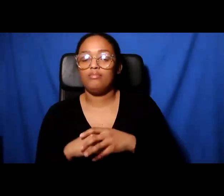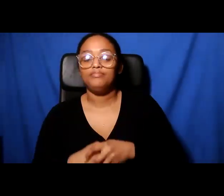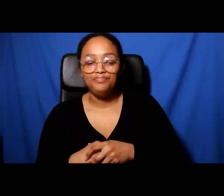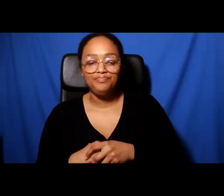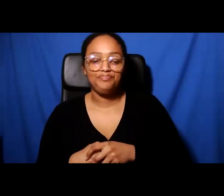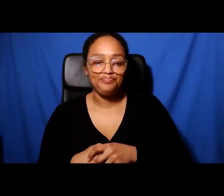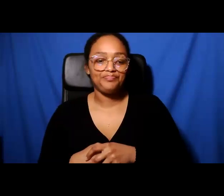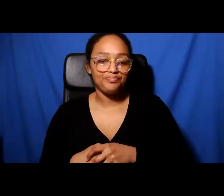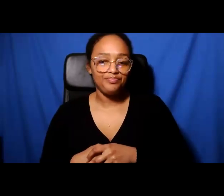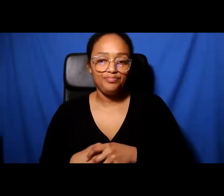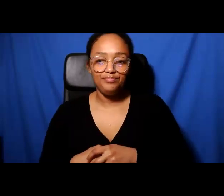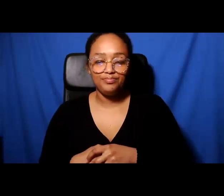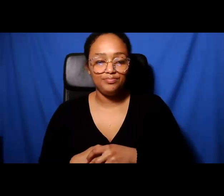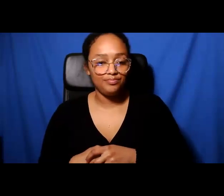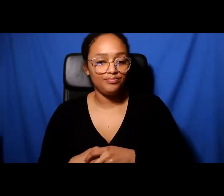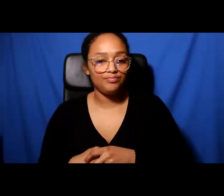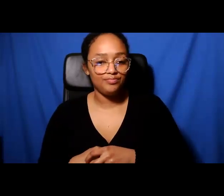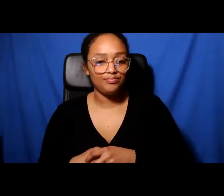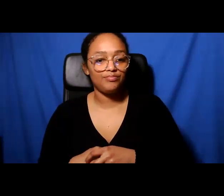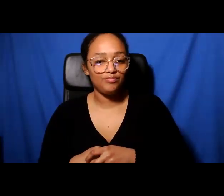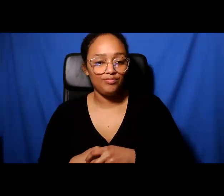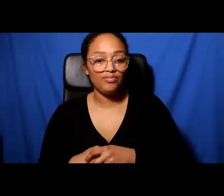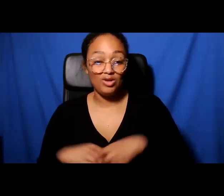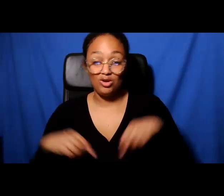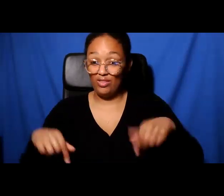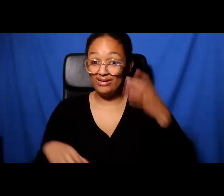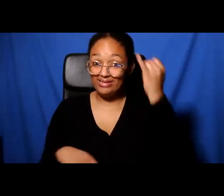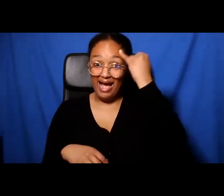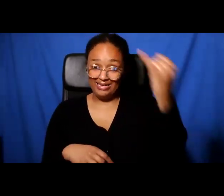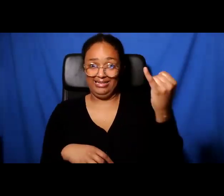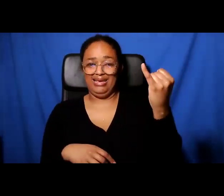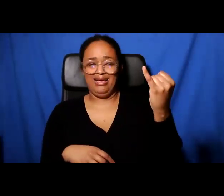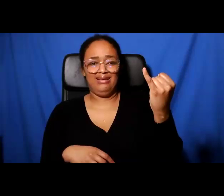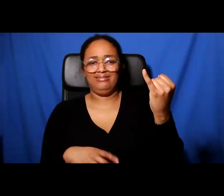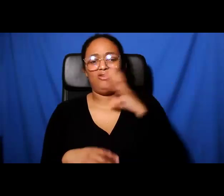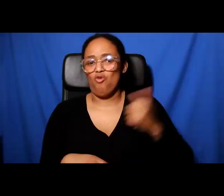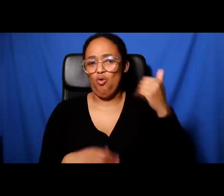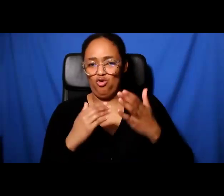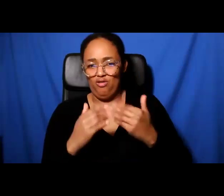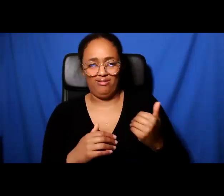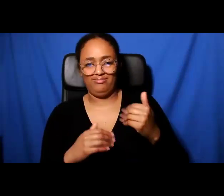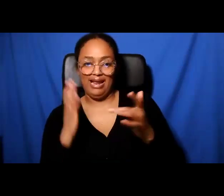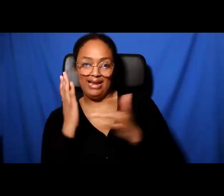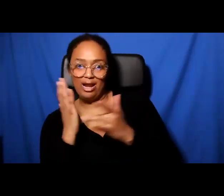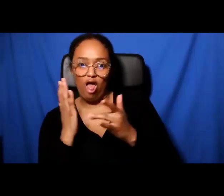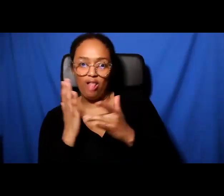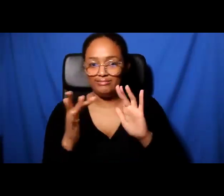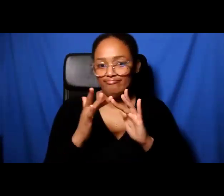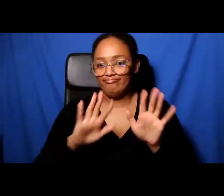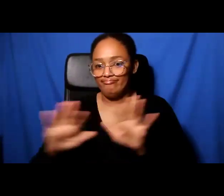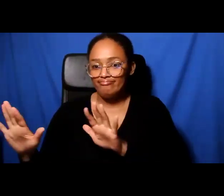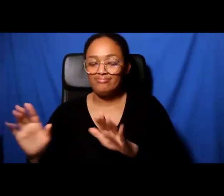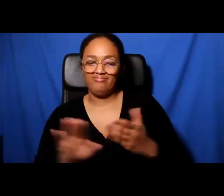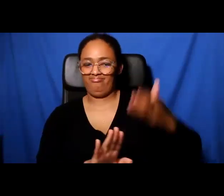product. So this is older than tech. We've all experienced this since we were kids. We just didn't know it was